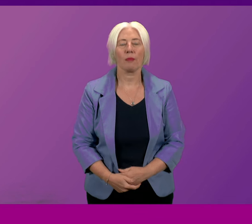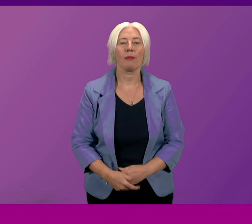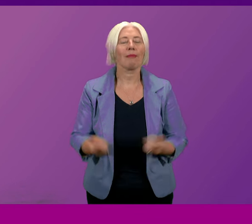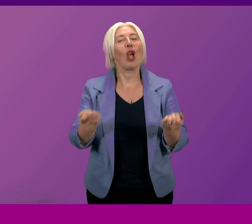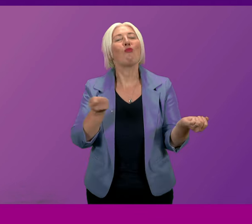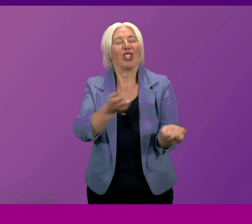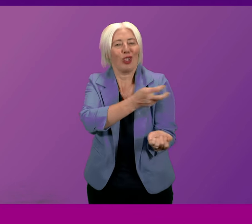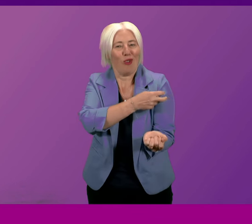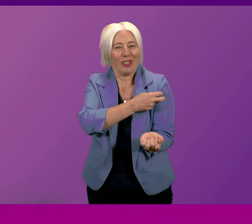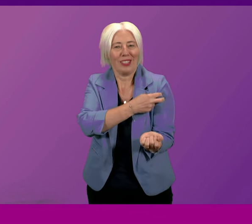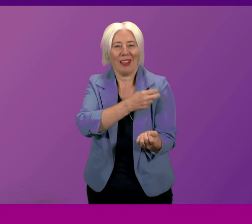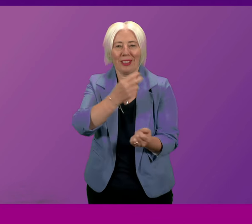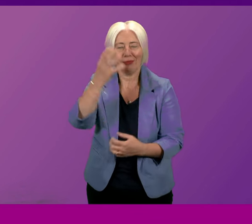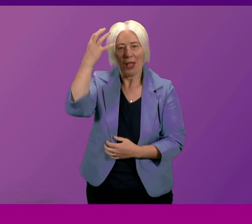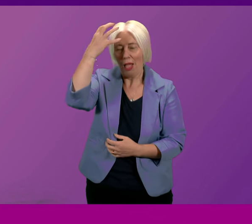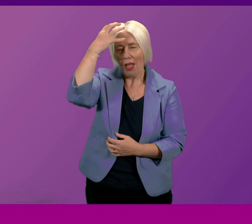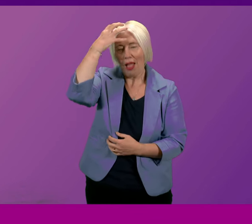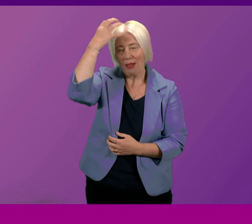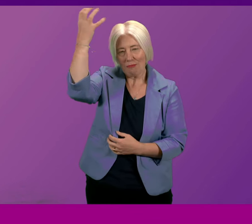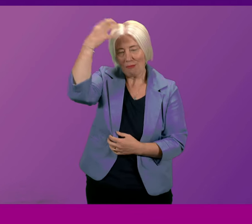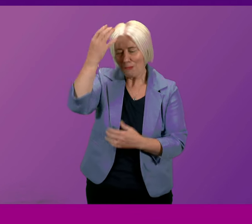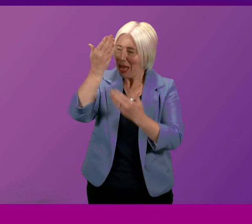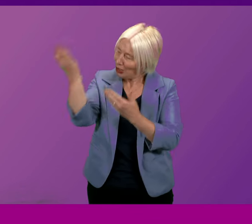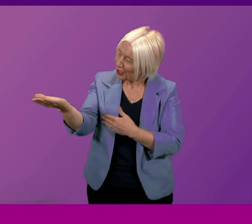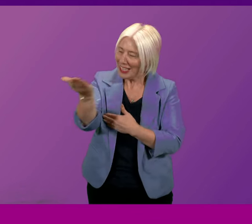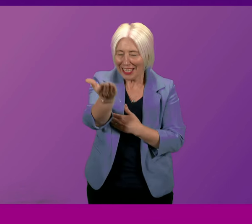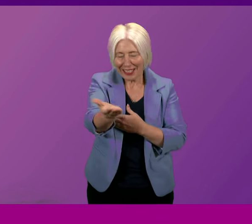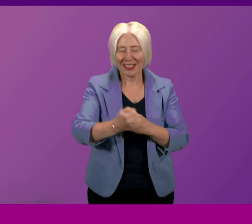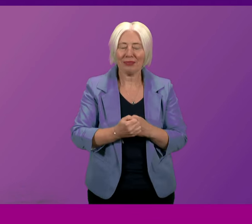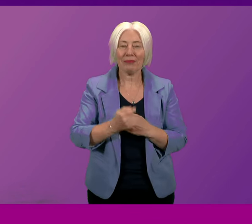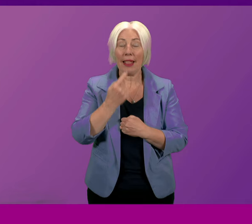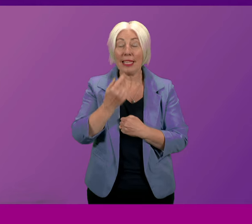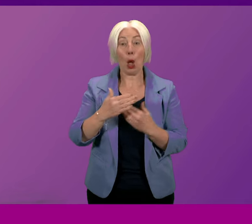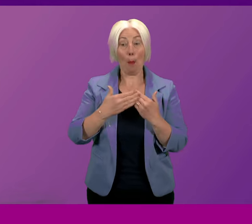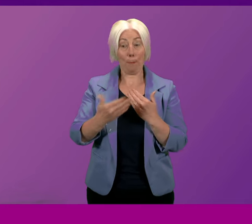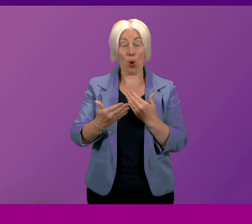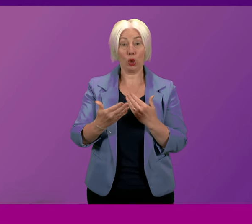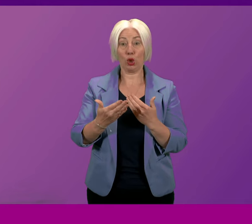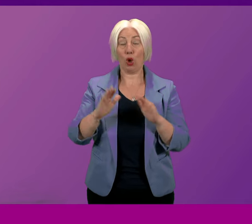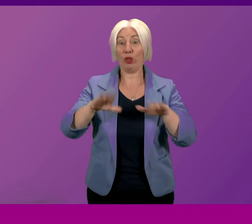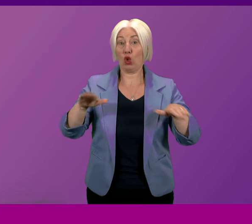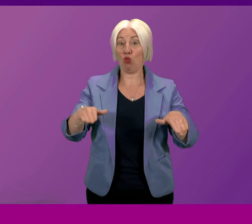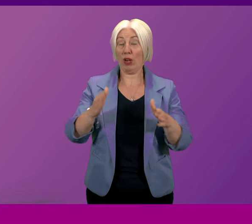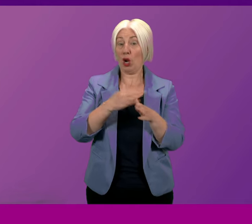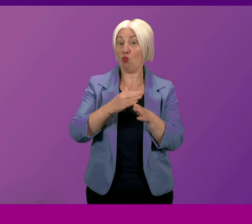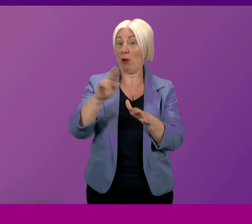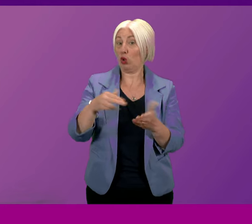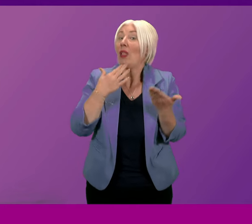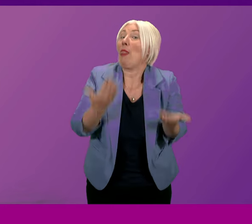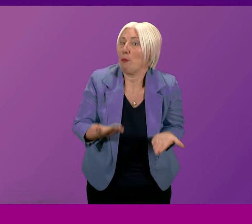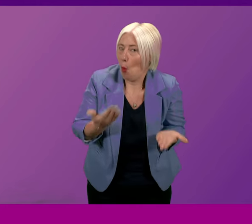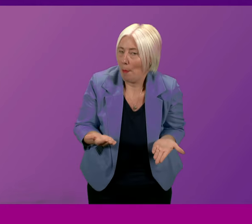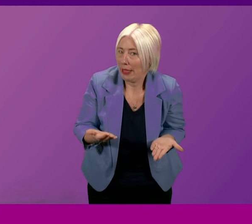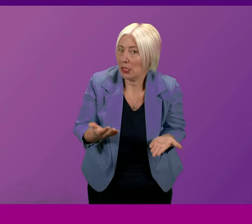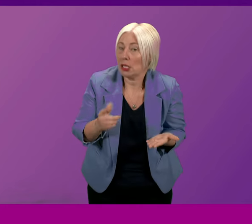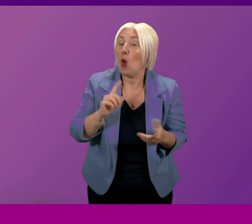Presiding Officer, Your Majesties, it is said that the majority of children currently at primary school will go on to do jobs that